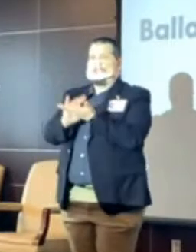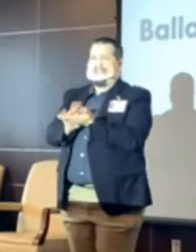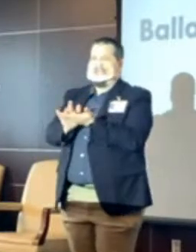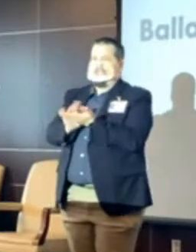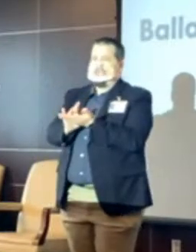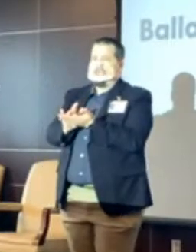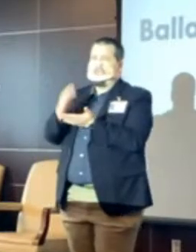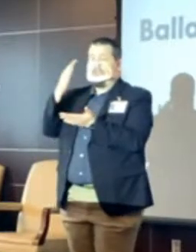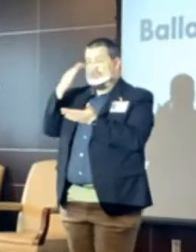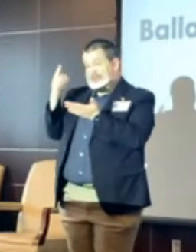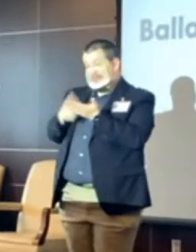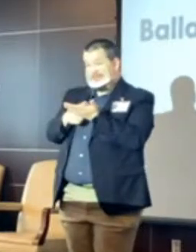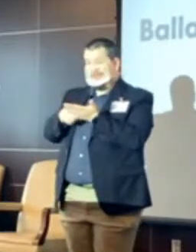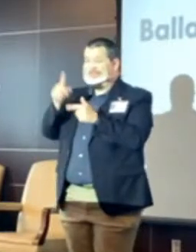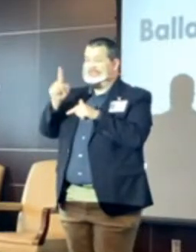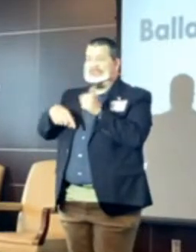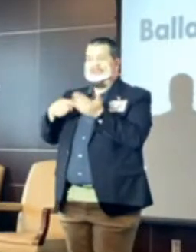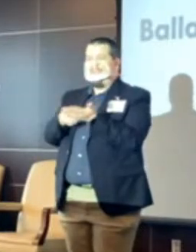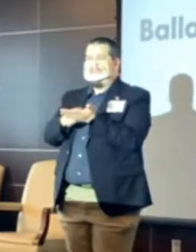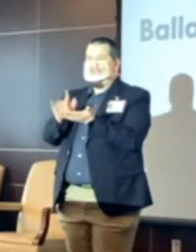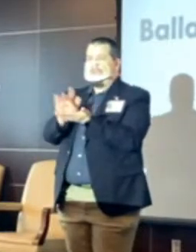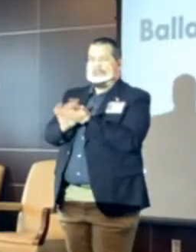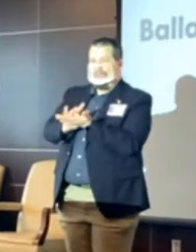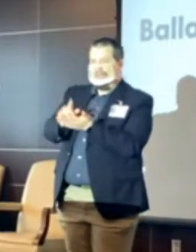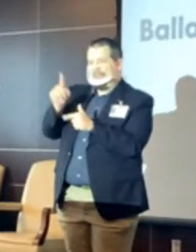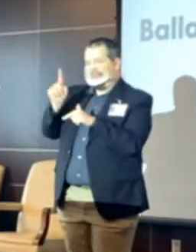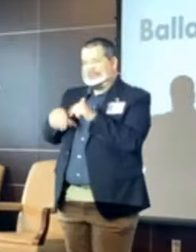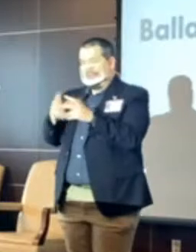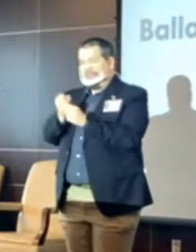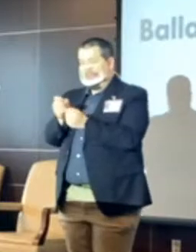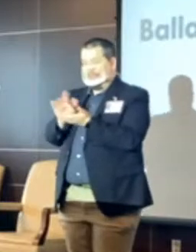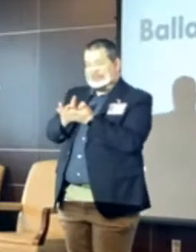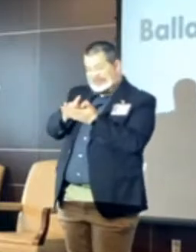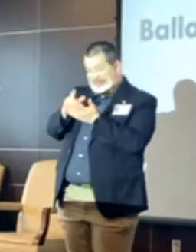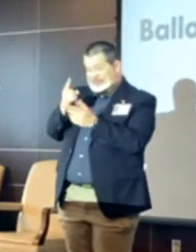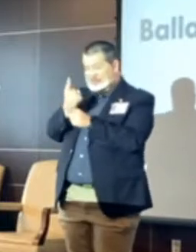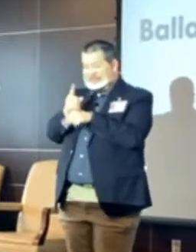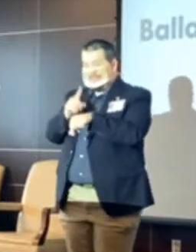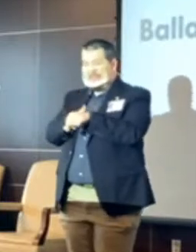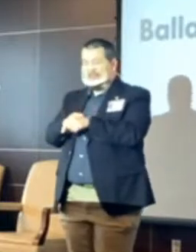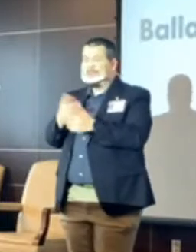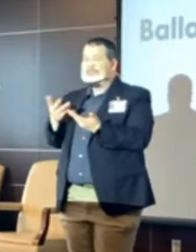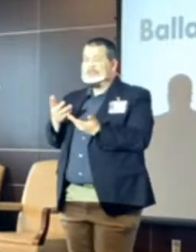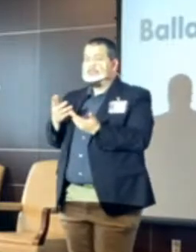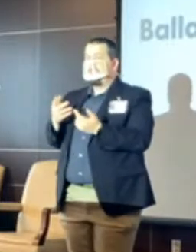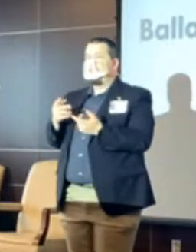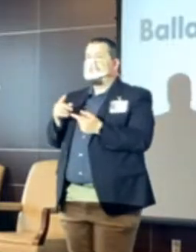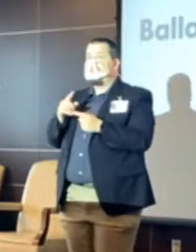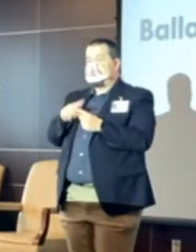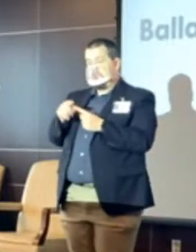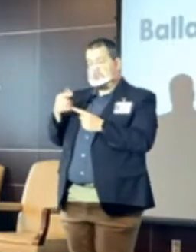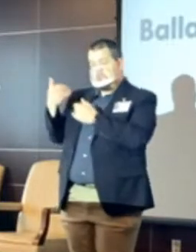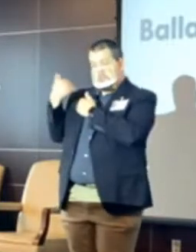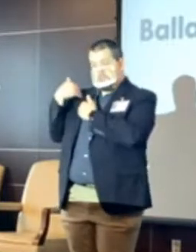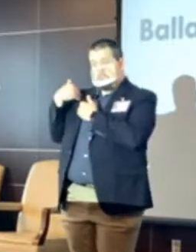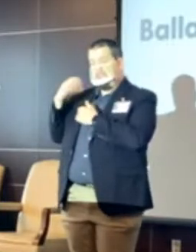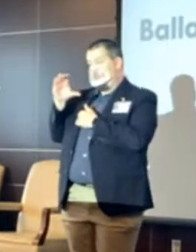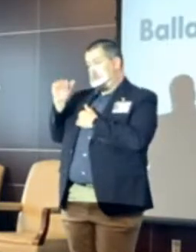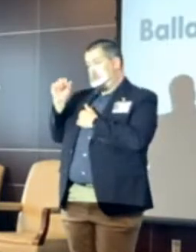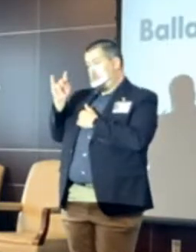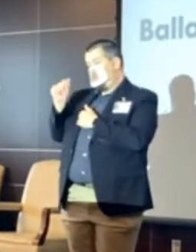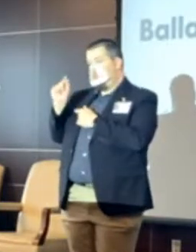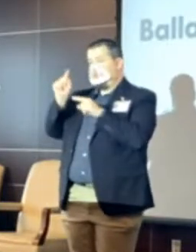you know, some patients are not able to afford medication or able to get their medication timely. Cassandra took it upon herself to go to a